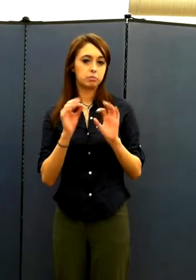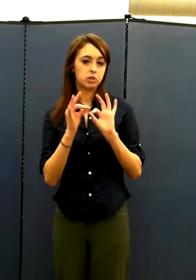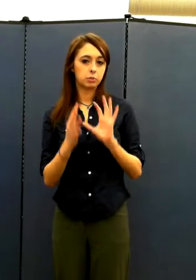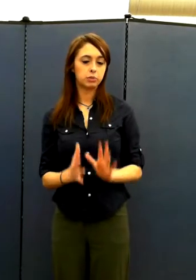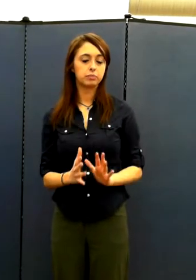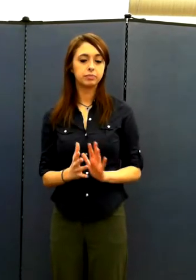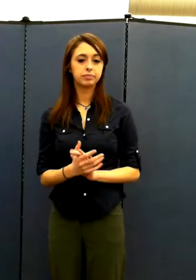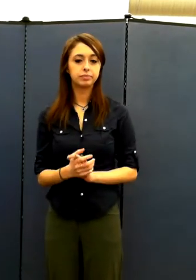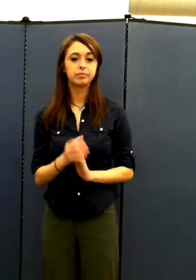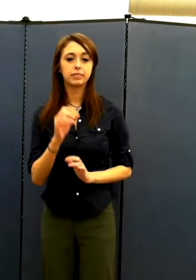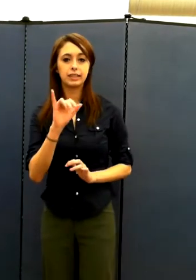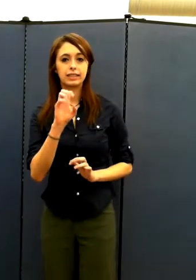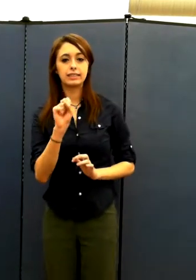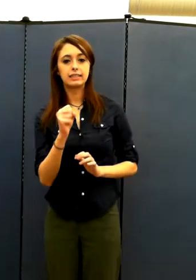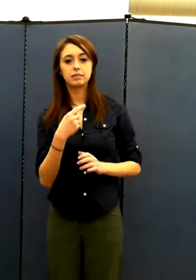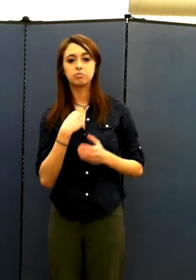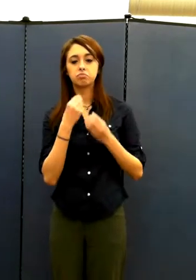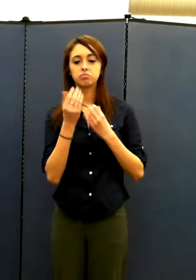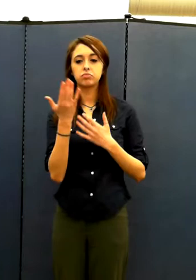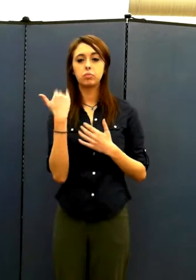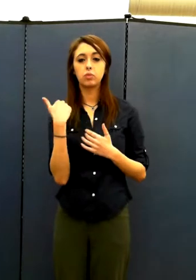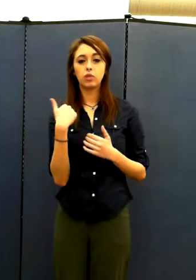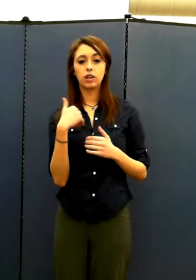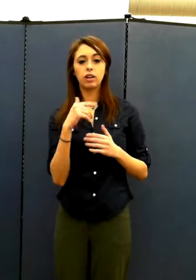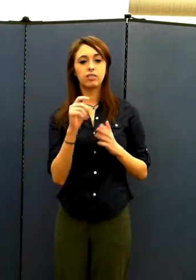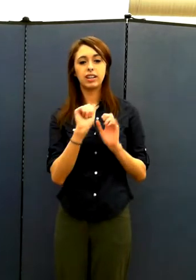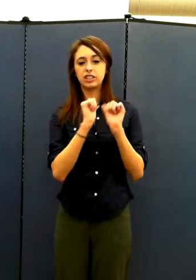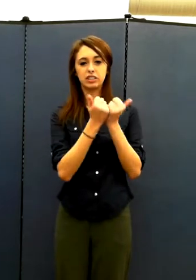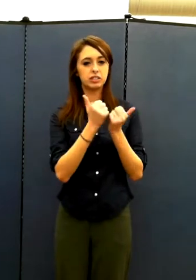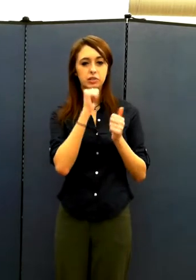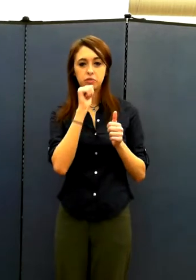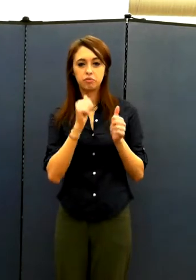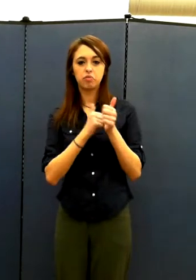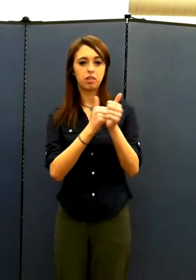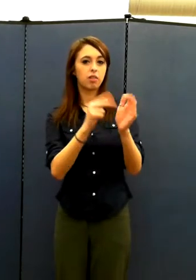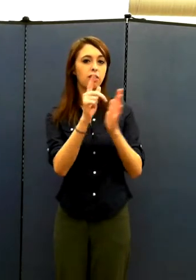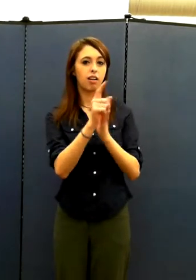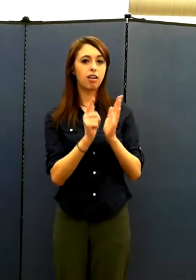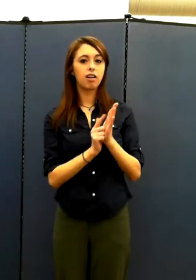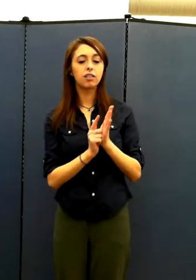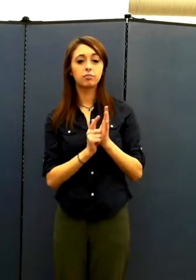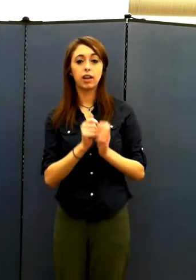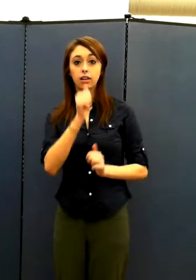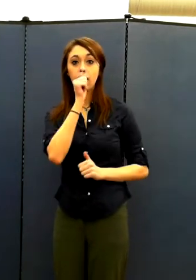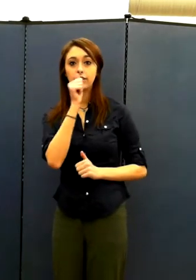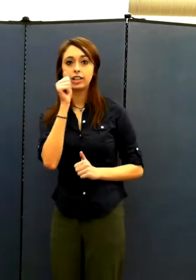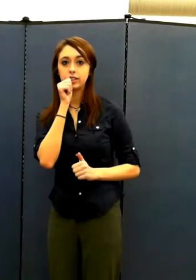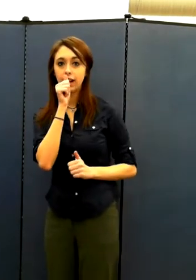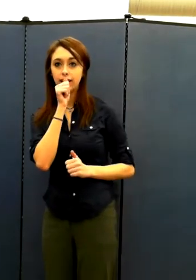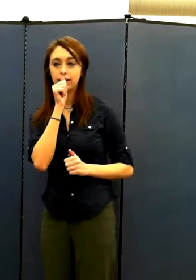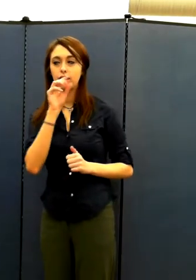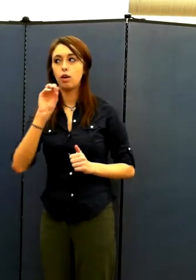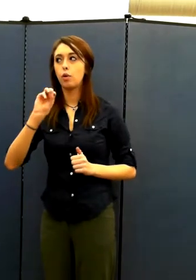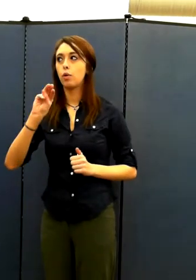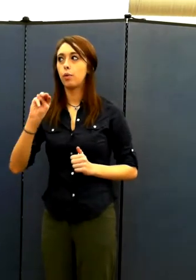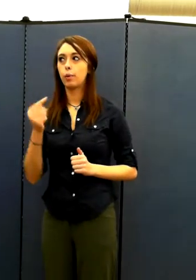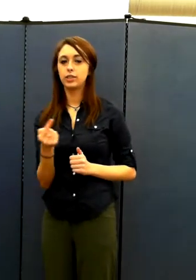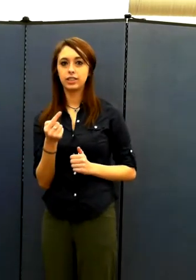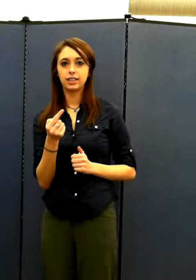Yes, and like I said, agencies don't always follow the law, even if you do. Confidentiality, OMG, this is something that is